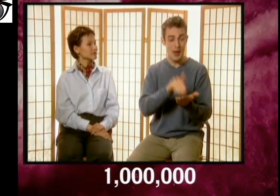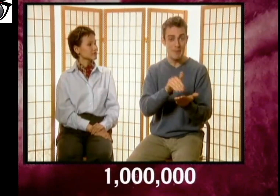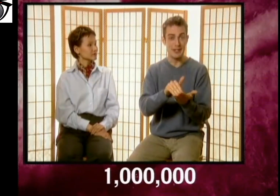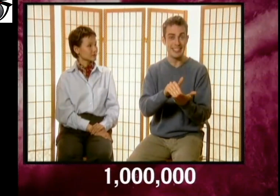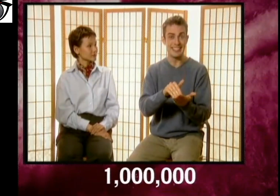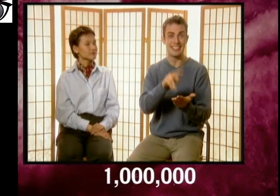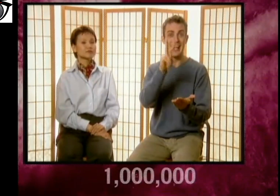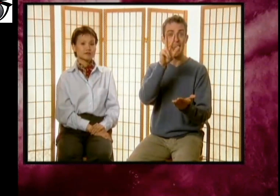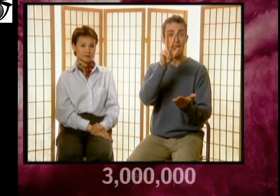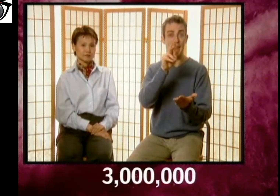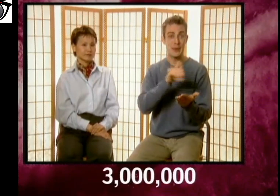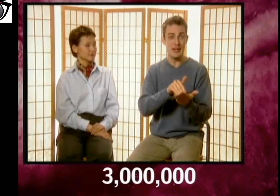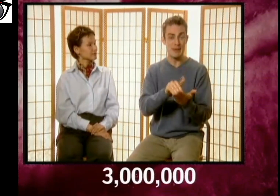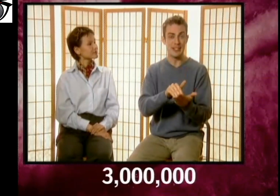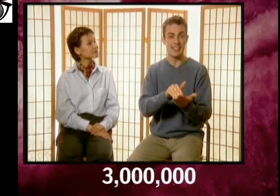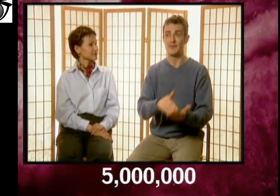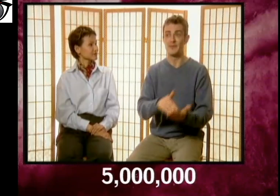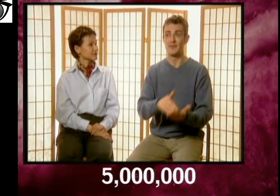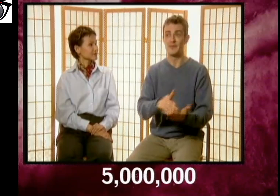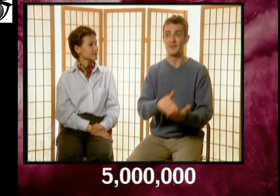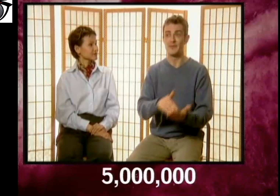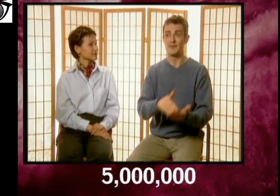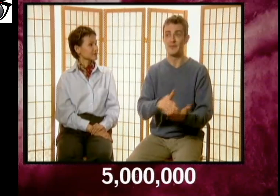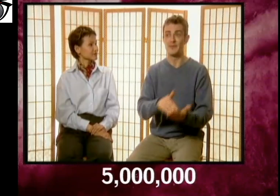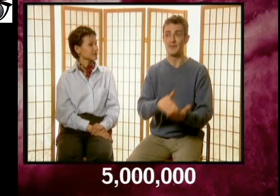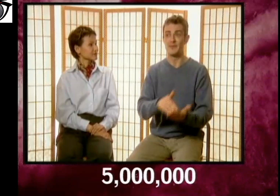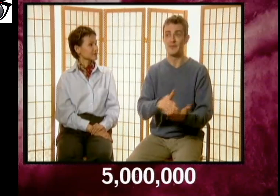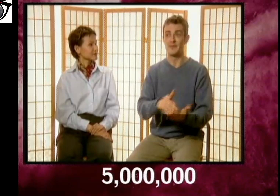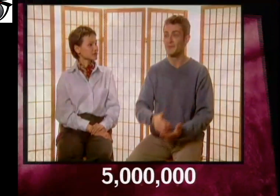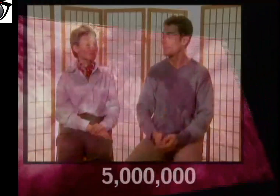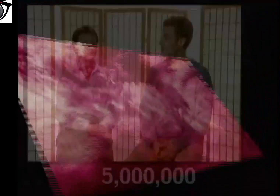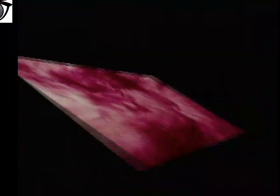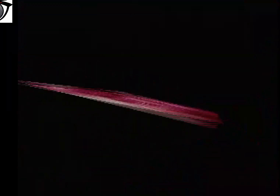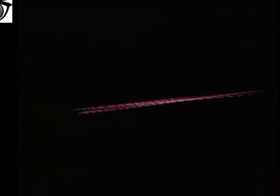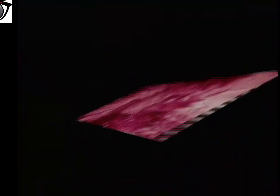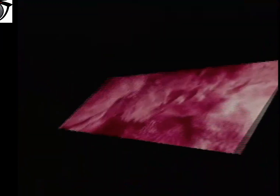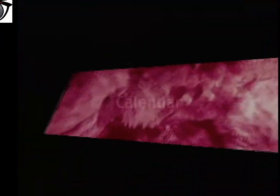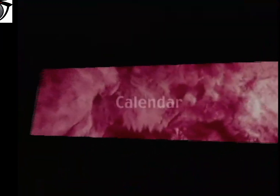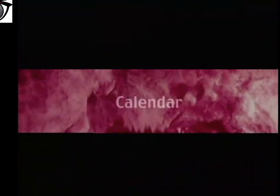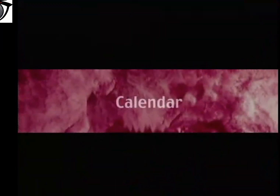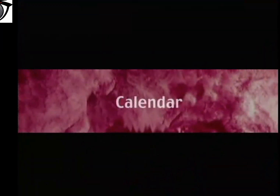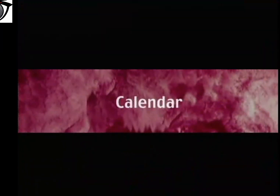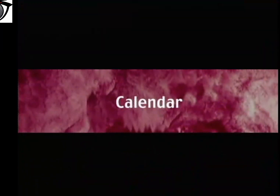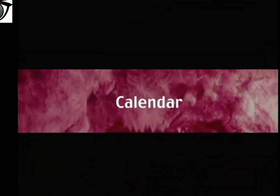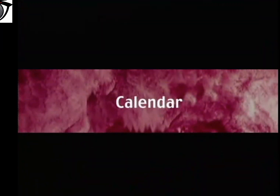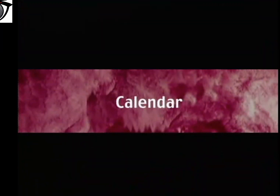here's 1 million, 3 million, 5 million.